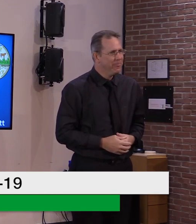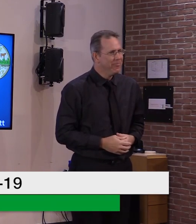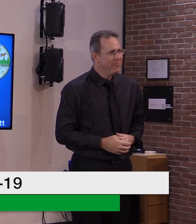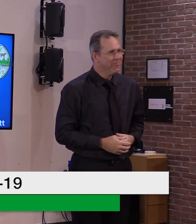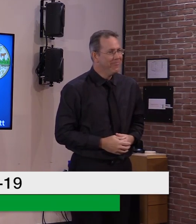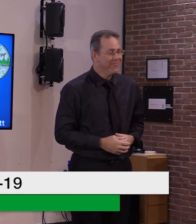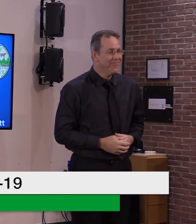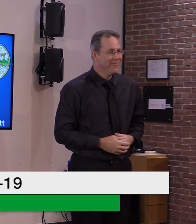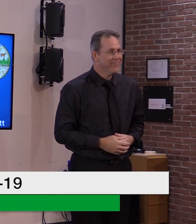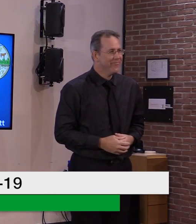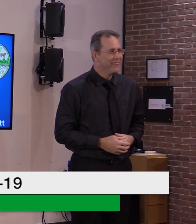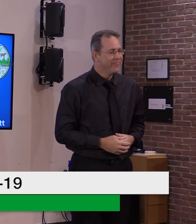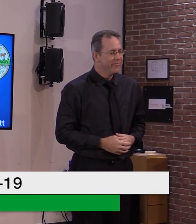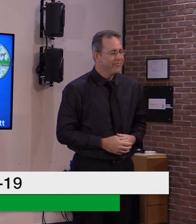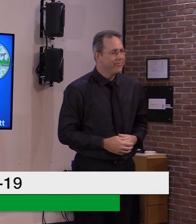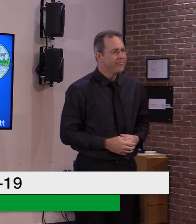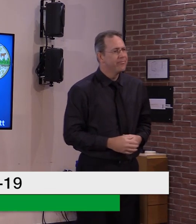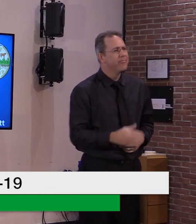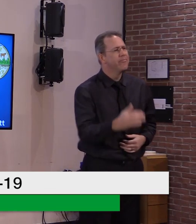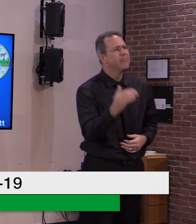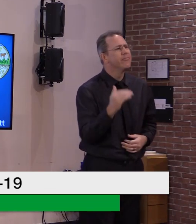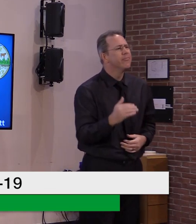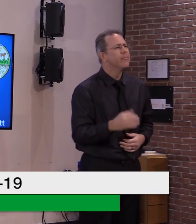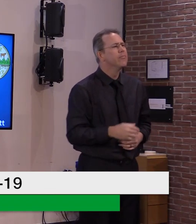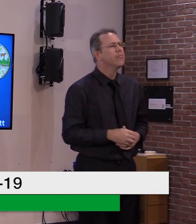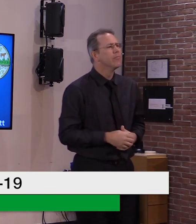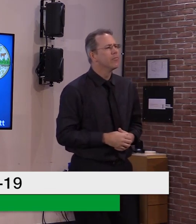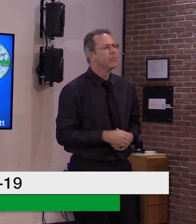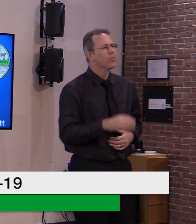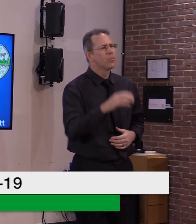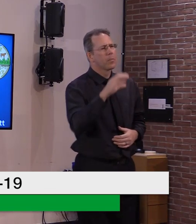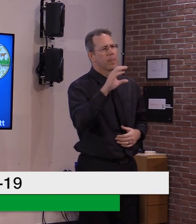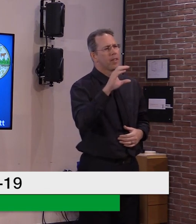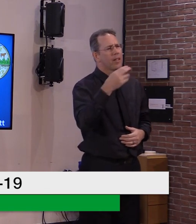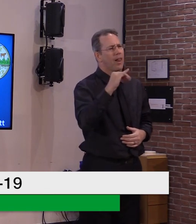okay we'll move to andrew at the caledonian record